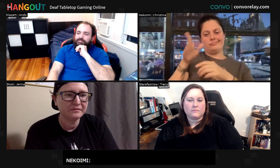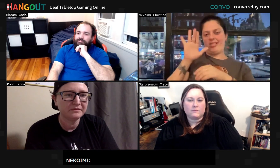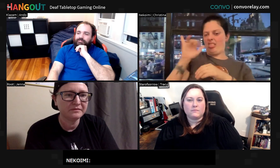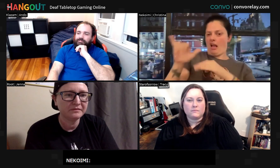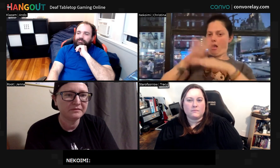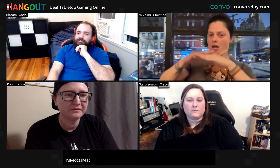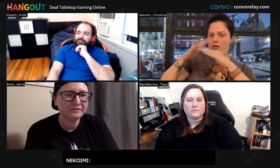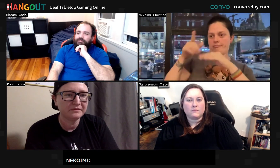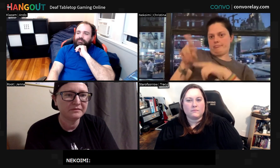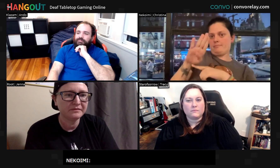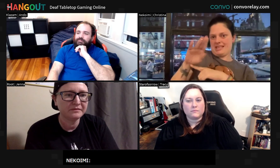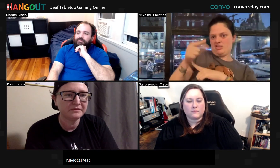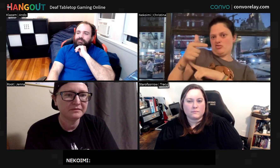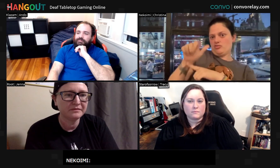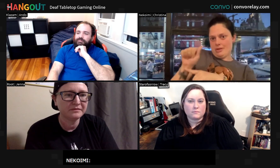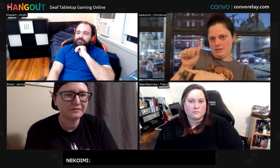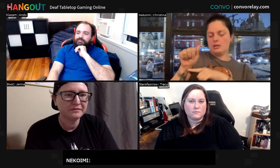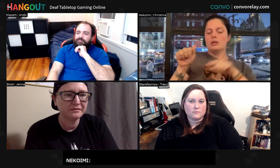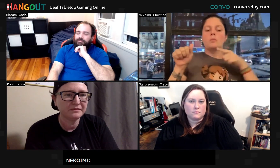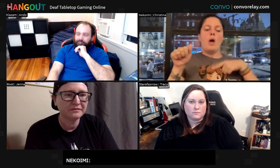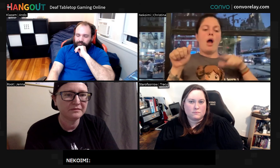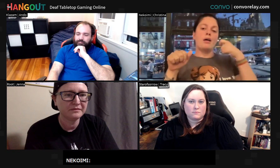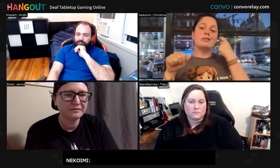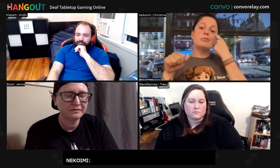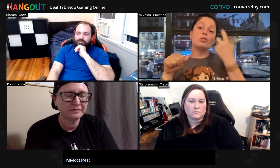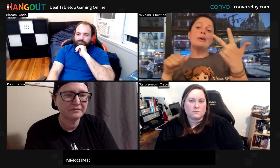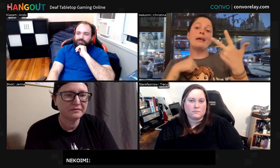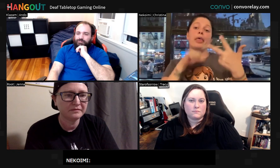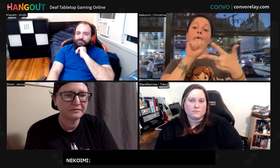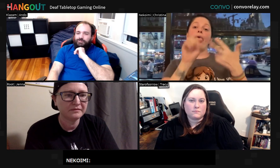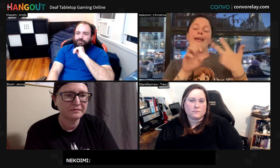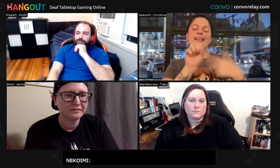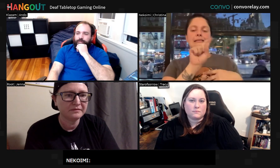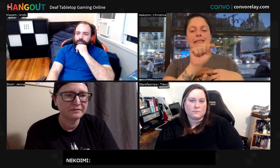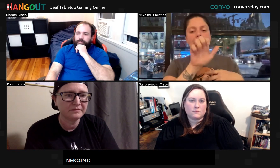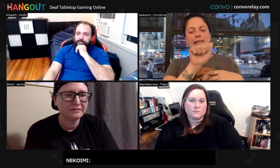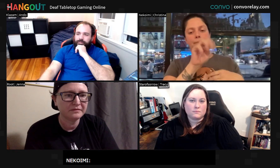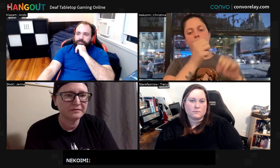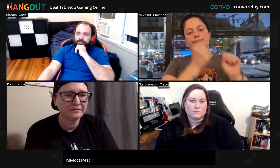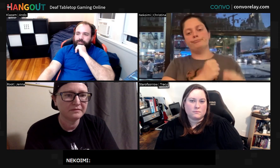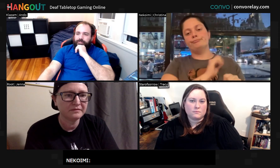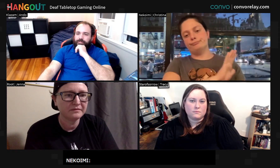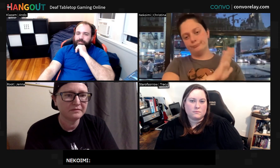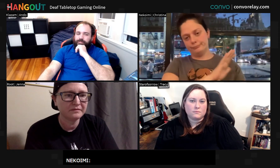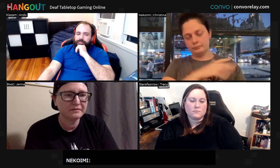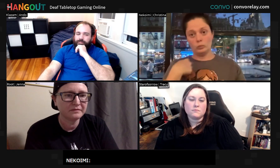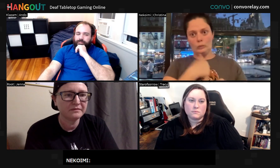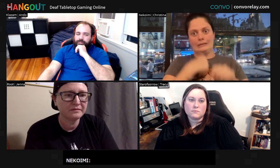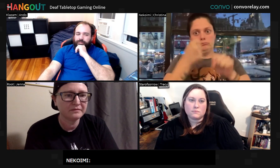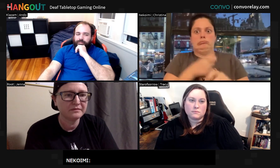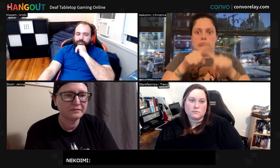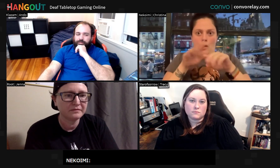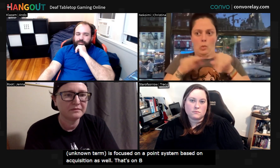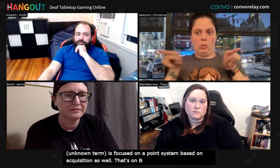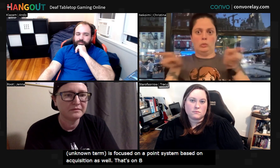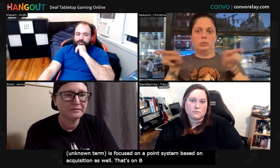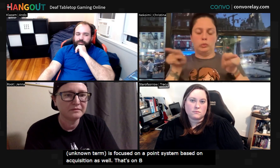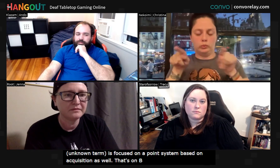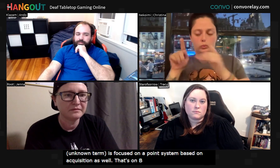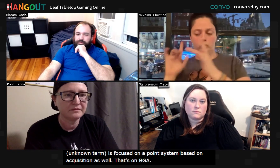of land acquisition as well. And that's on BGA. Now, the three that I just mentioned before that, those are heavily run on